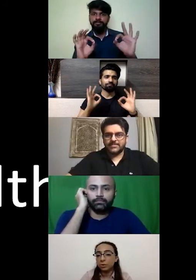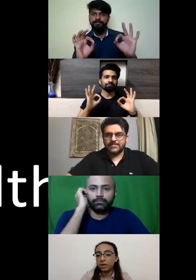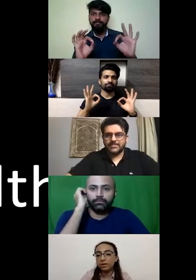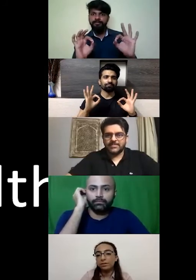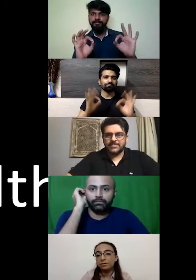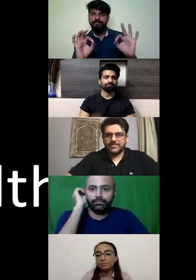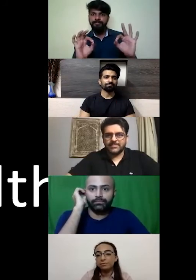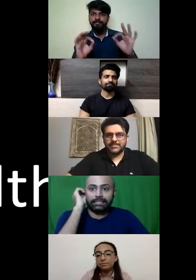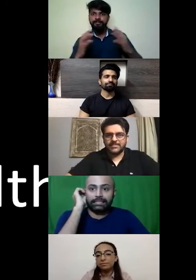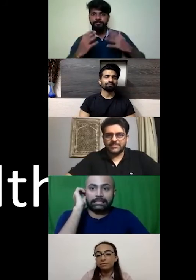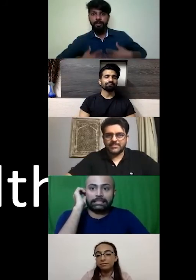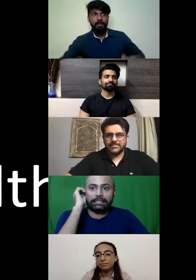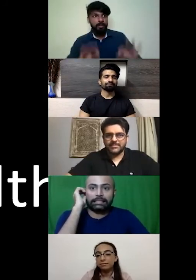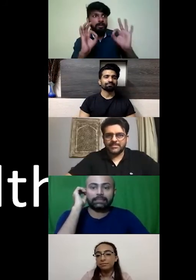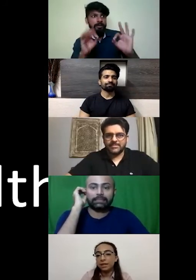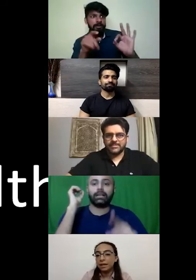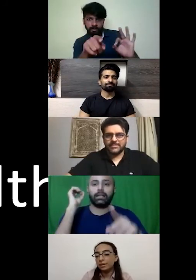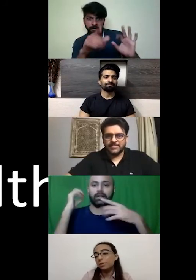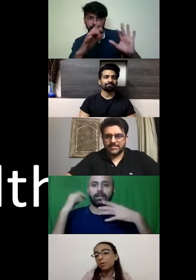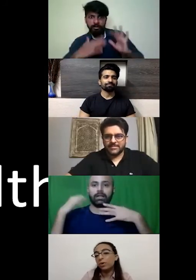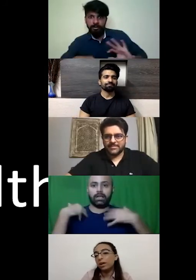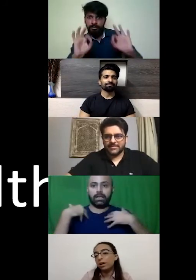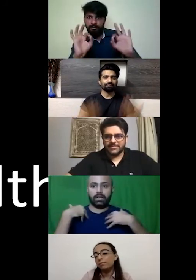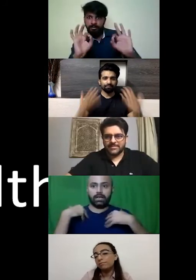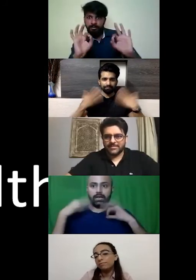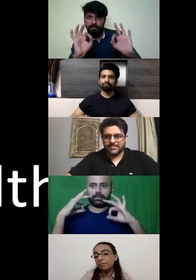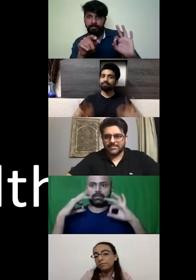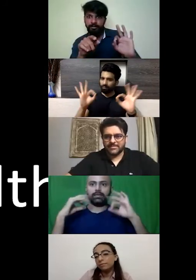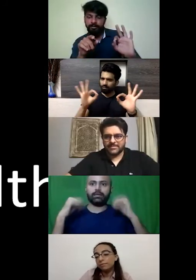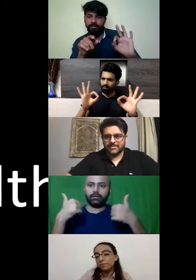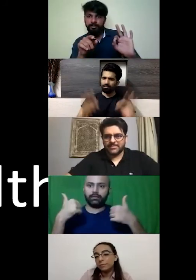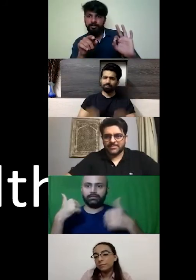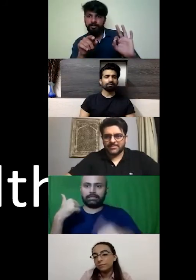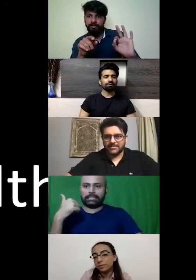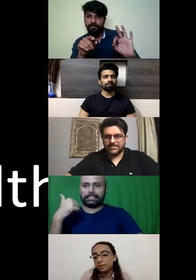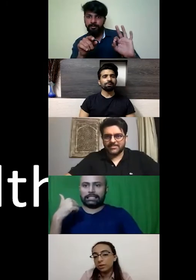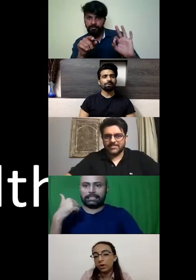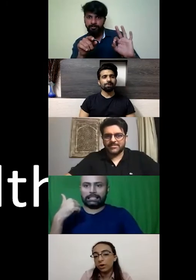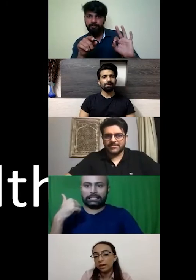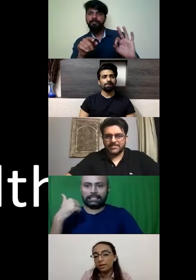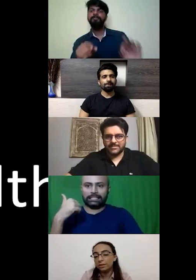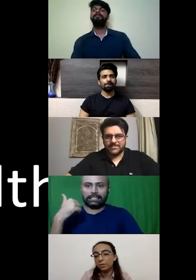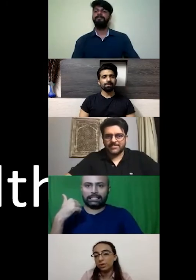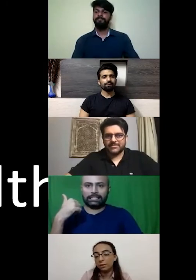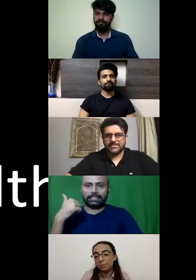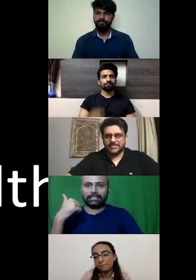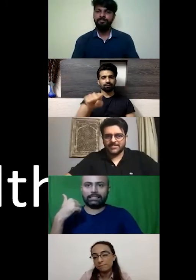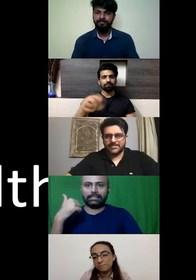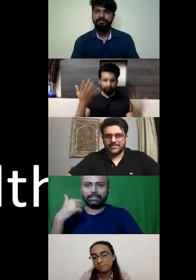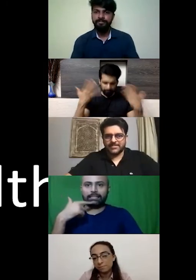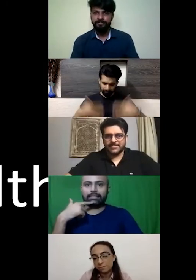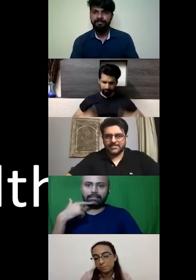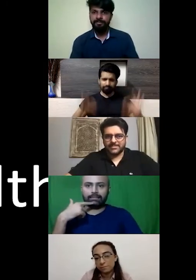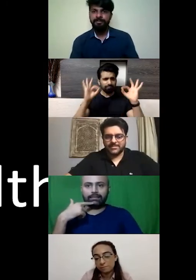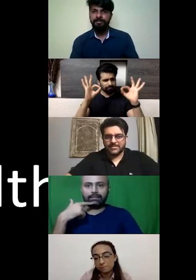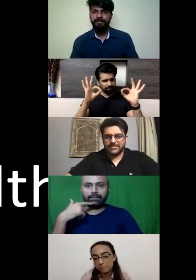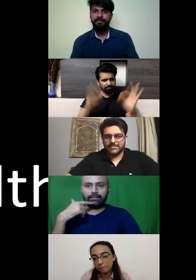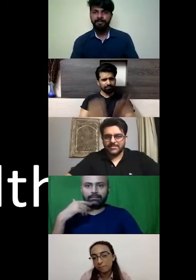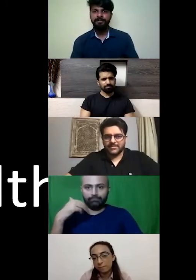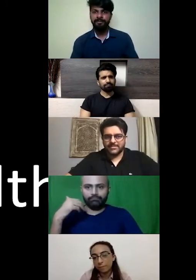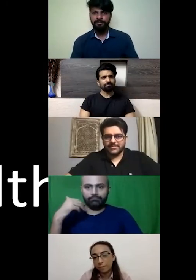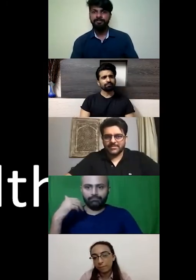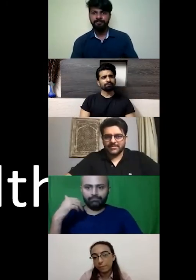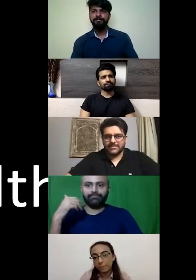Health okay? Health okay? Your health okay?